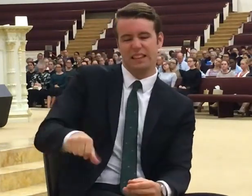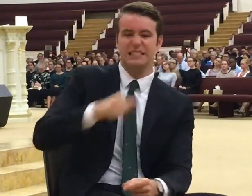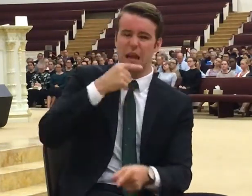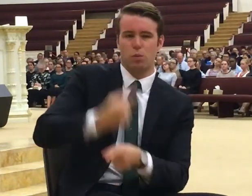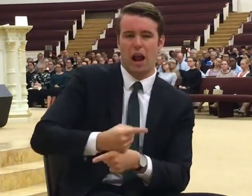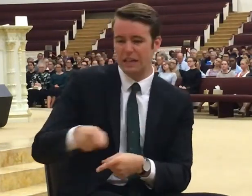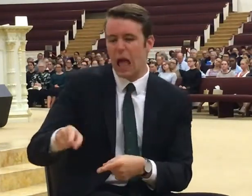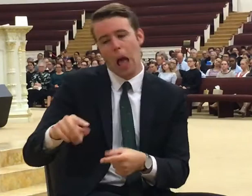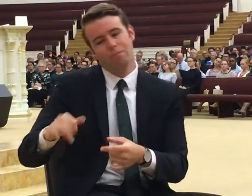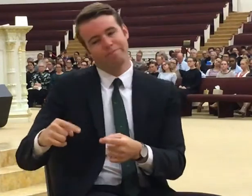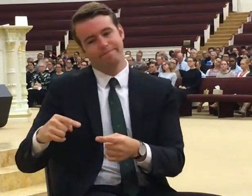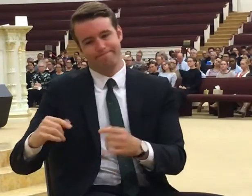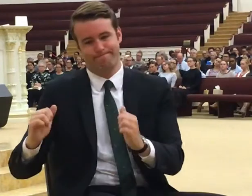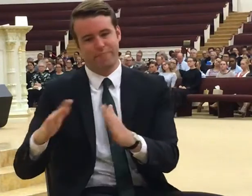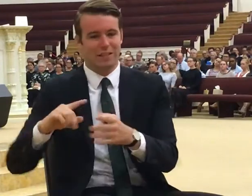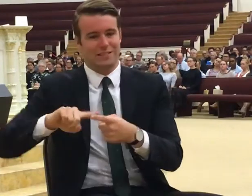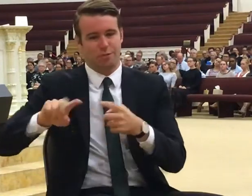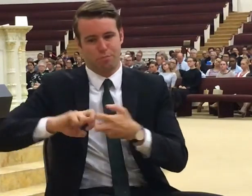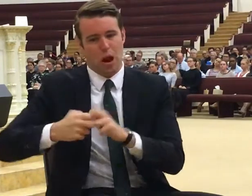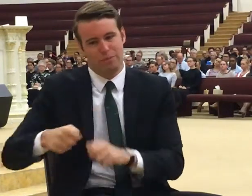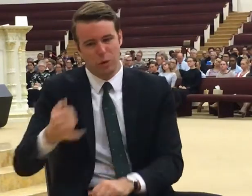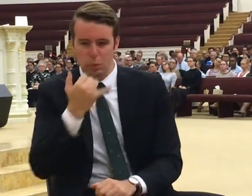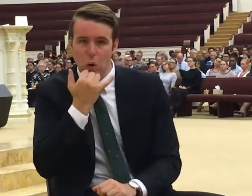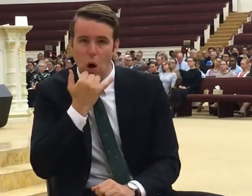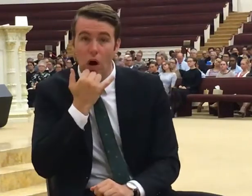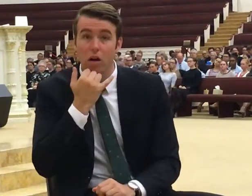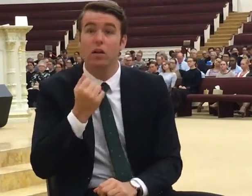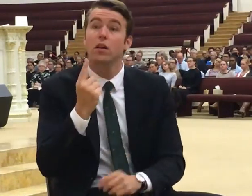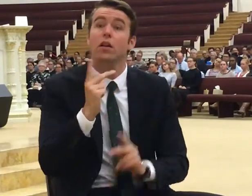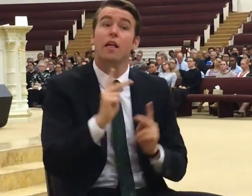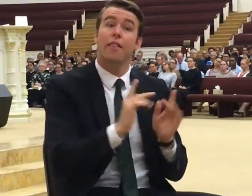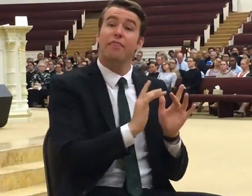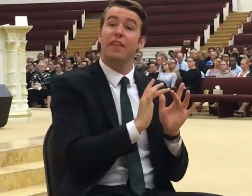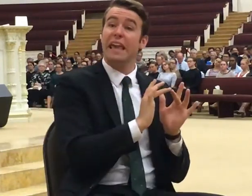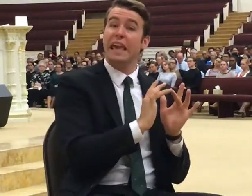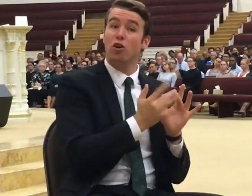inconsistencies. The internet has made it,